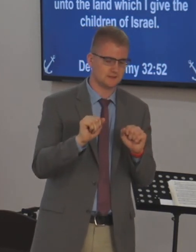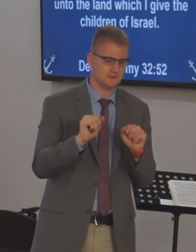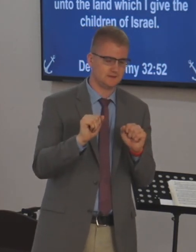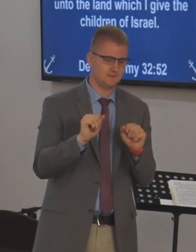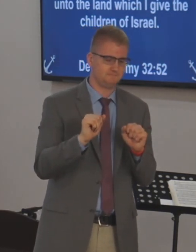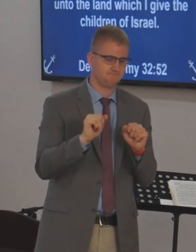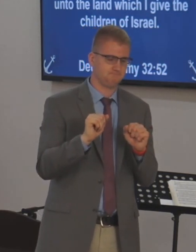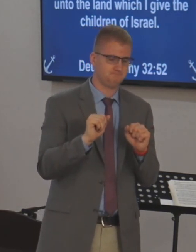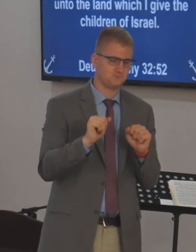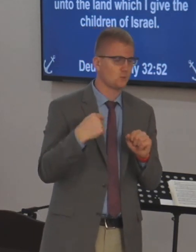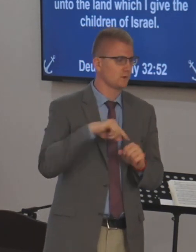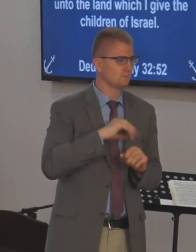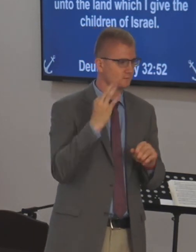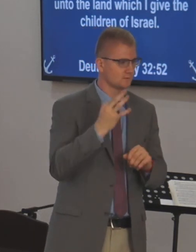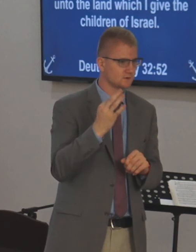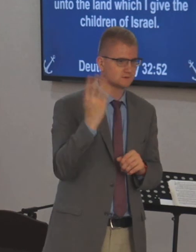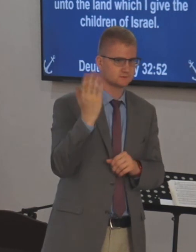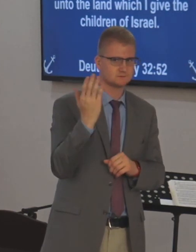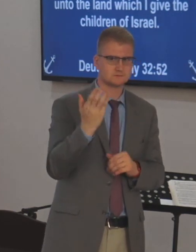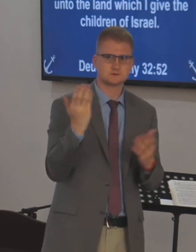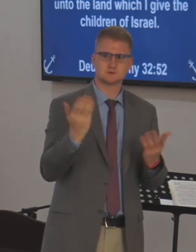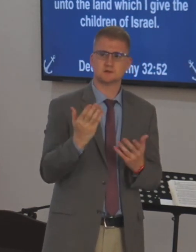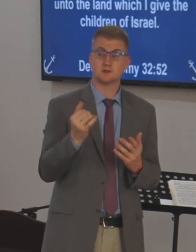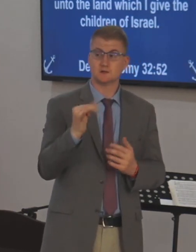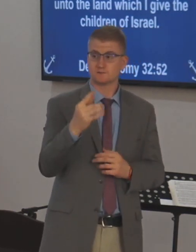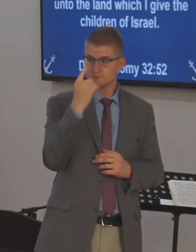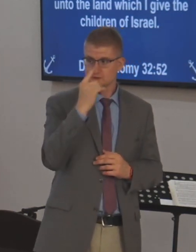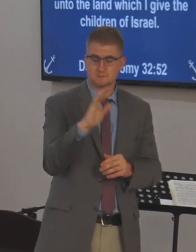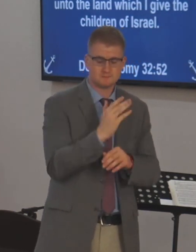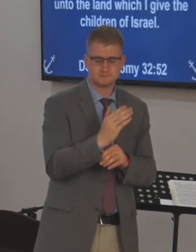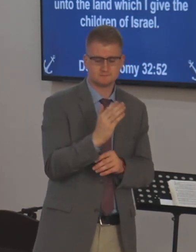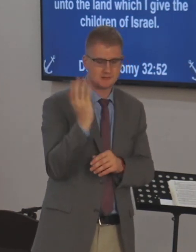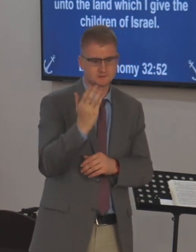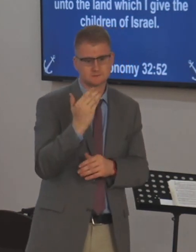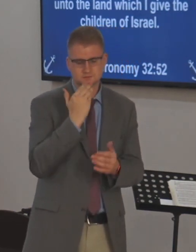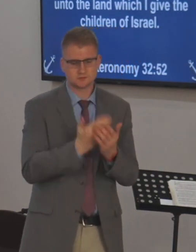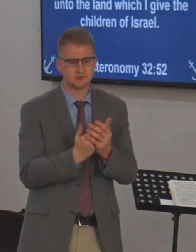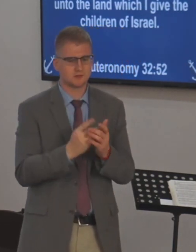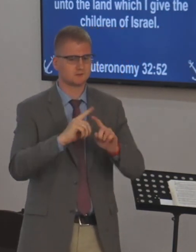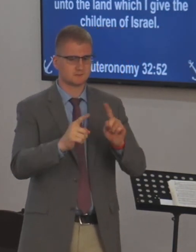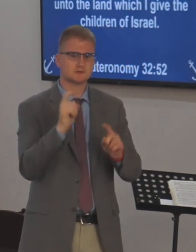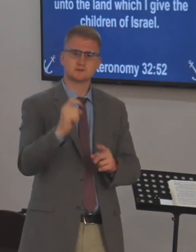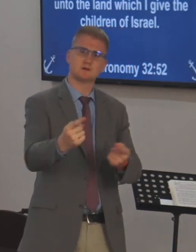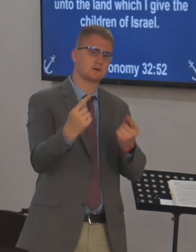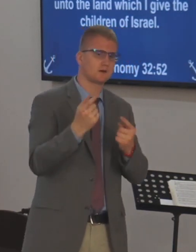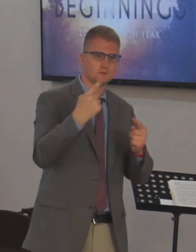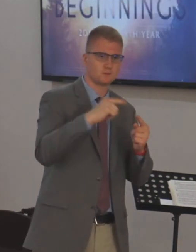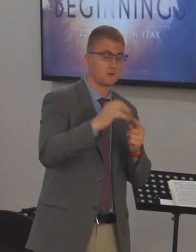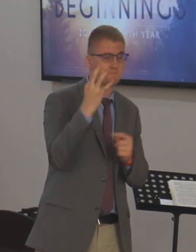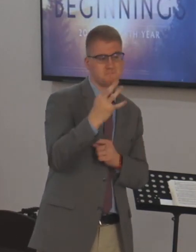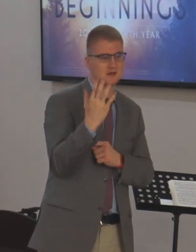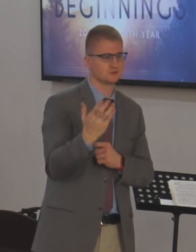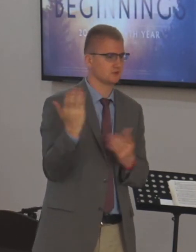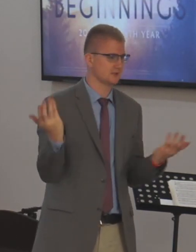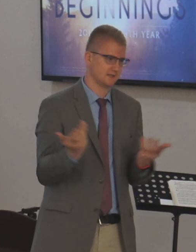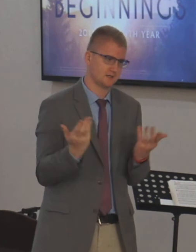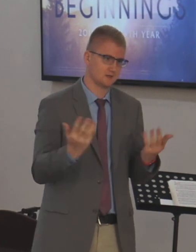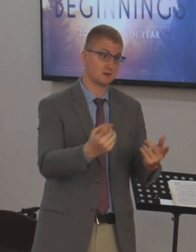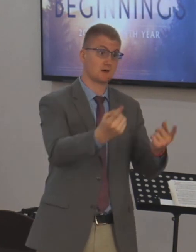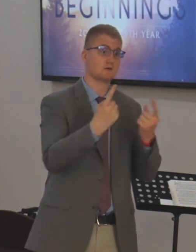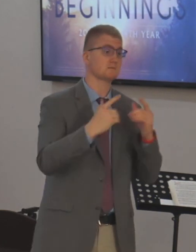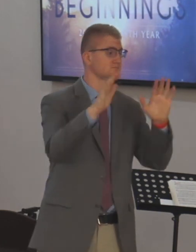thought this message was good, praise the Lord for that if it is. But listen, you ought to come when our pastor's here. Oh, you should come